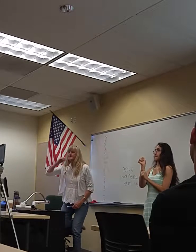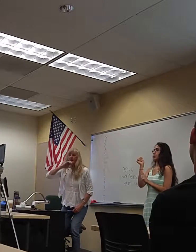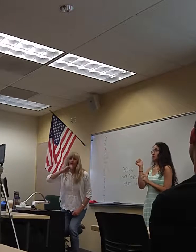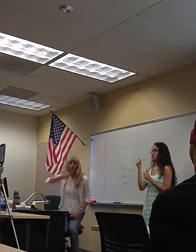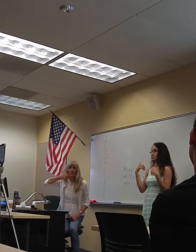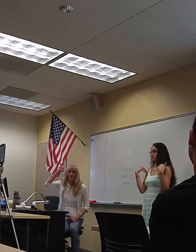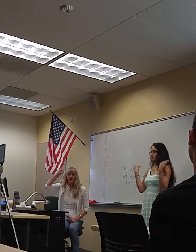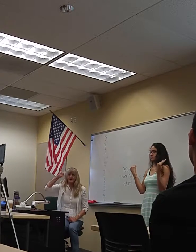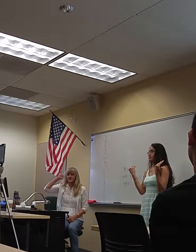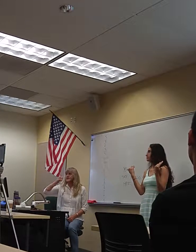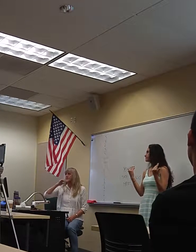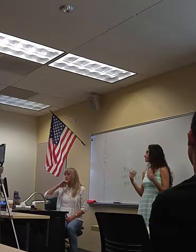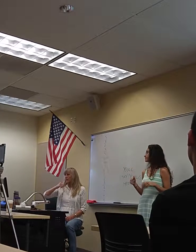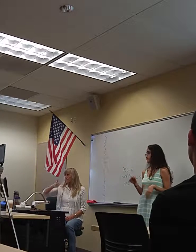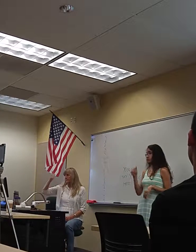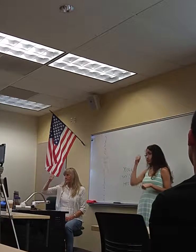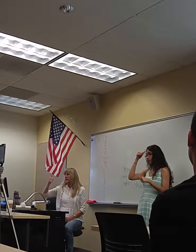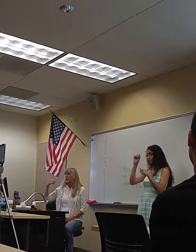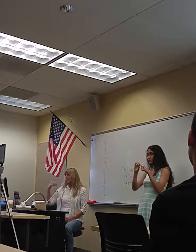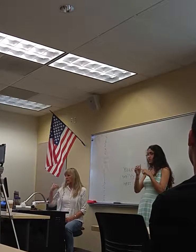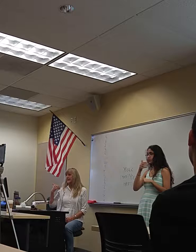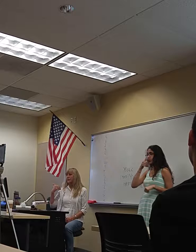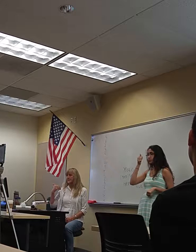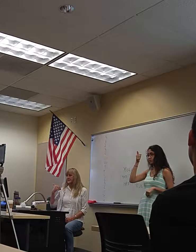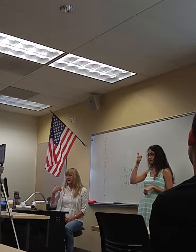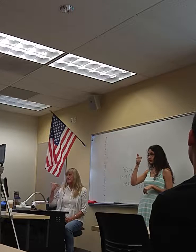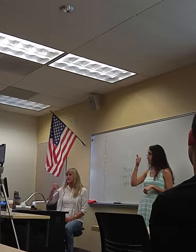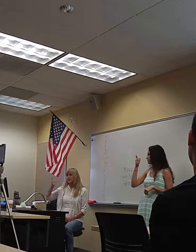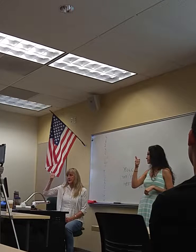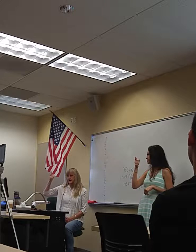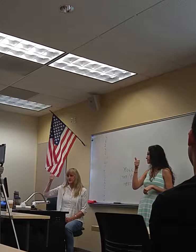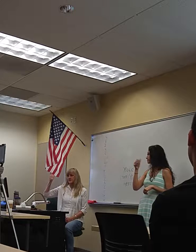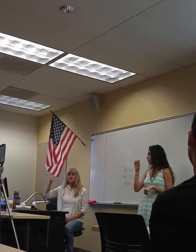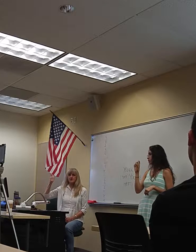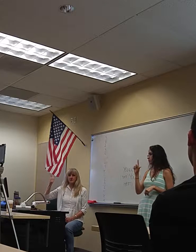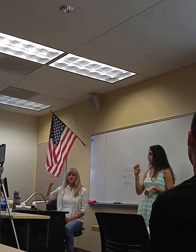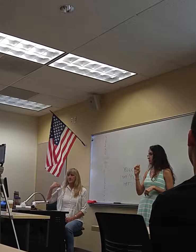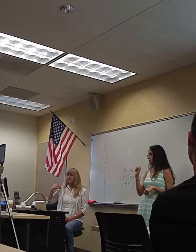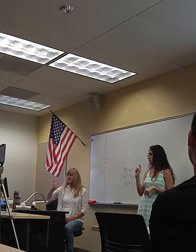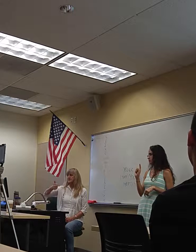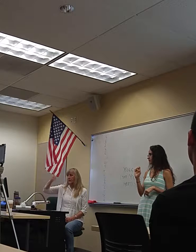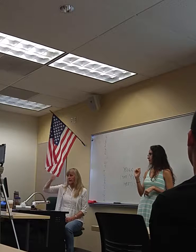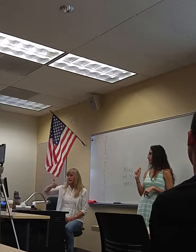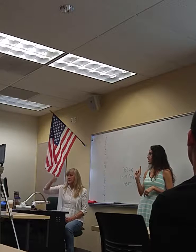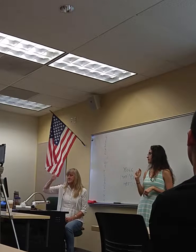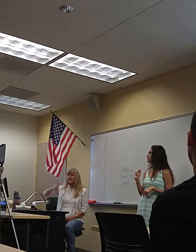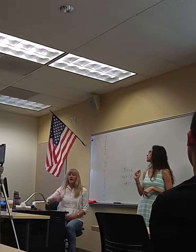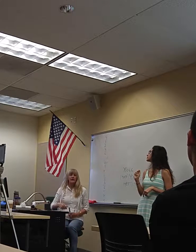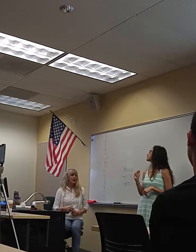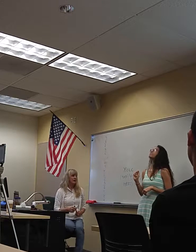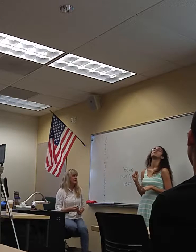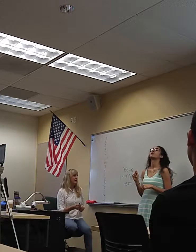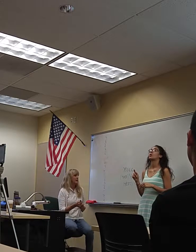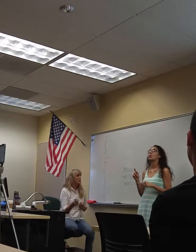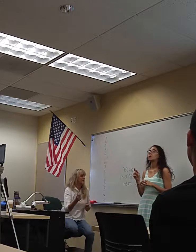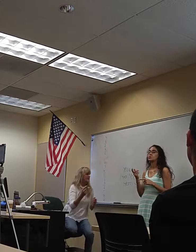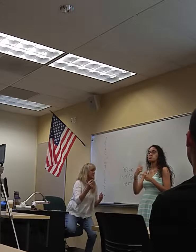sign for oldest, right? And we literally sign young is. Okay, so that is kind of like one of